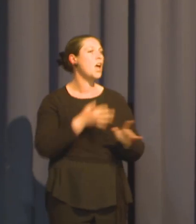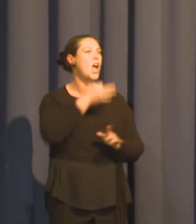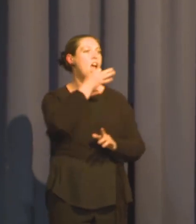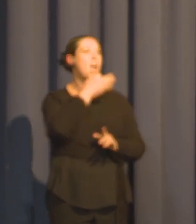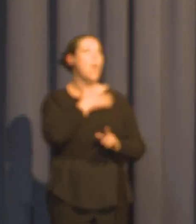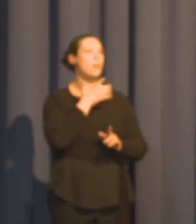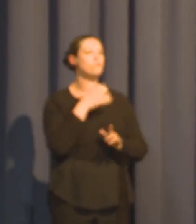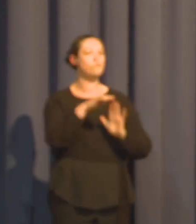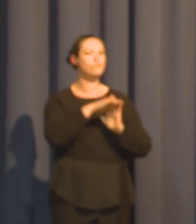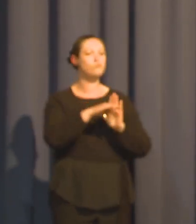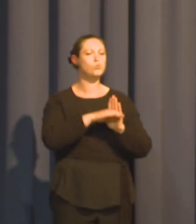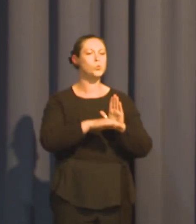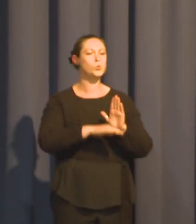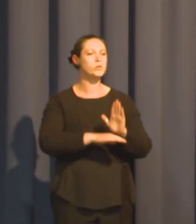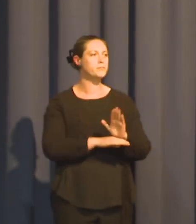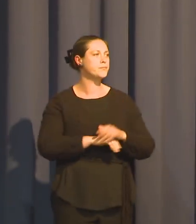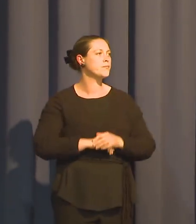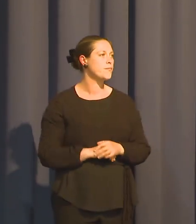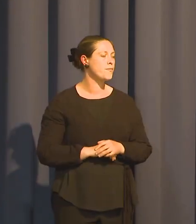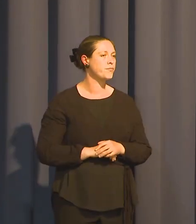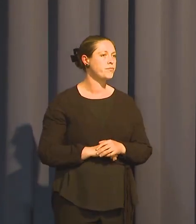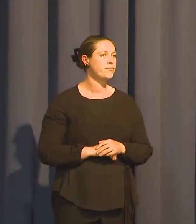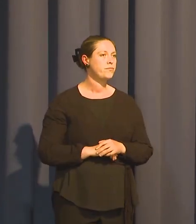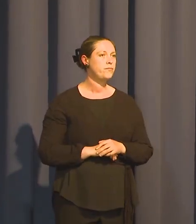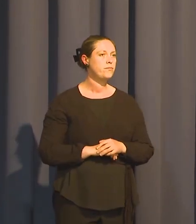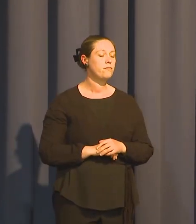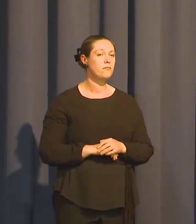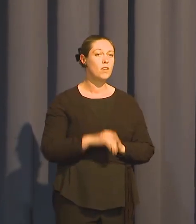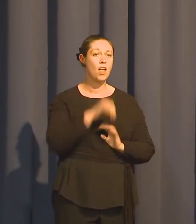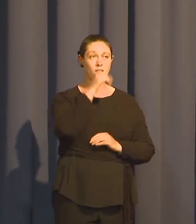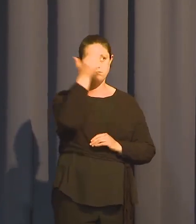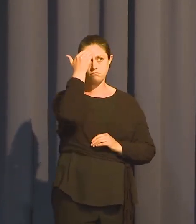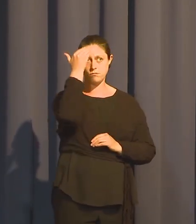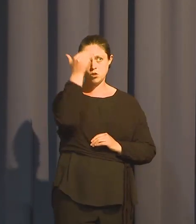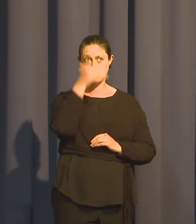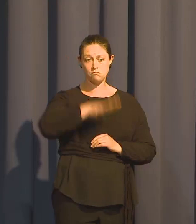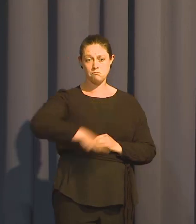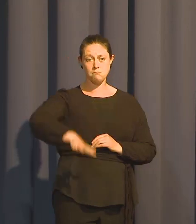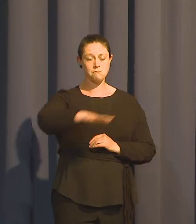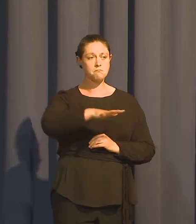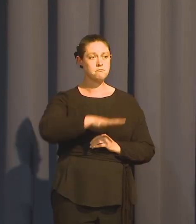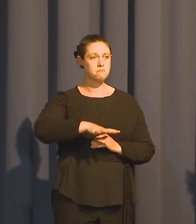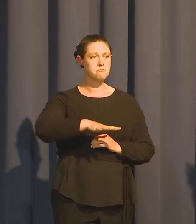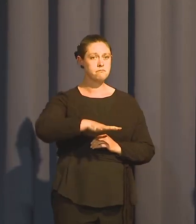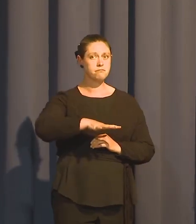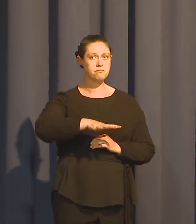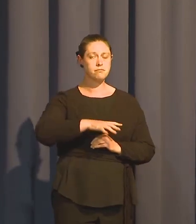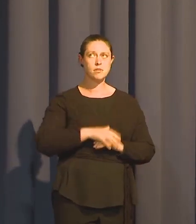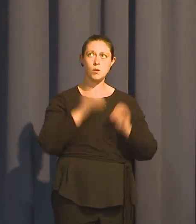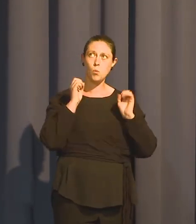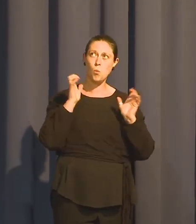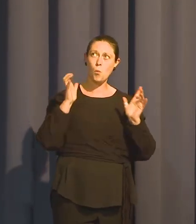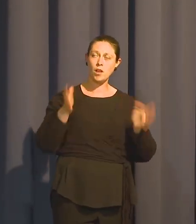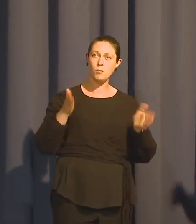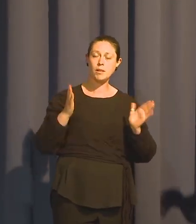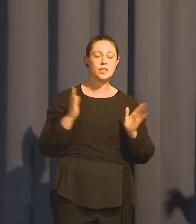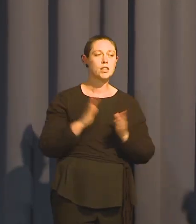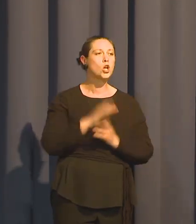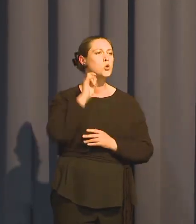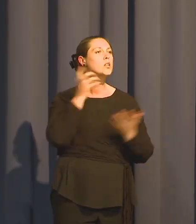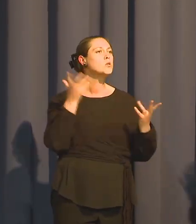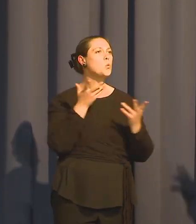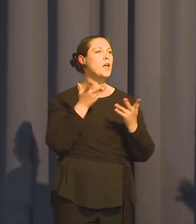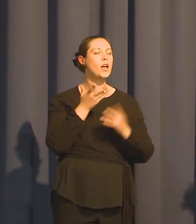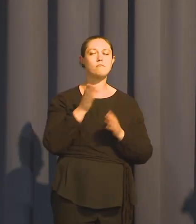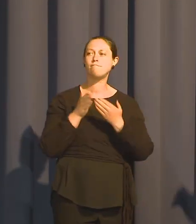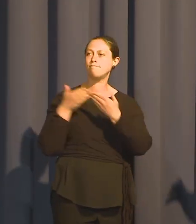housekeeping items. For those of you who may be unfamiliar with this wonderful building, the toilets are out the door